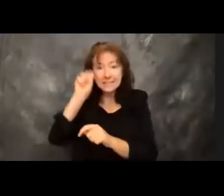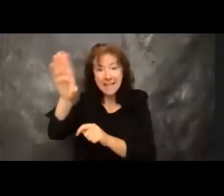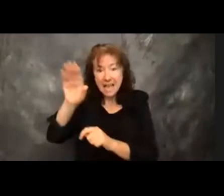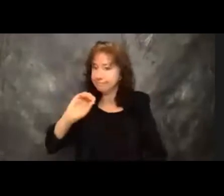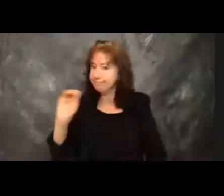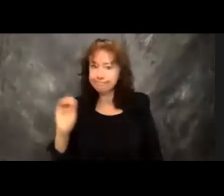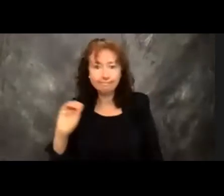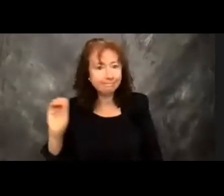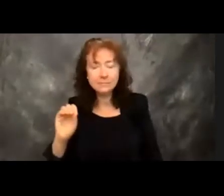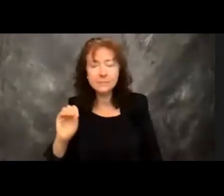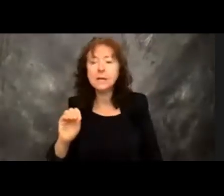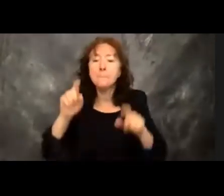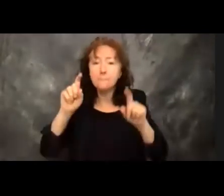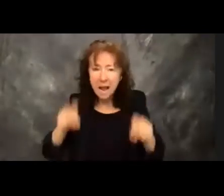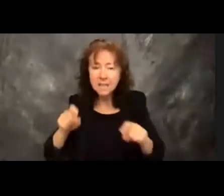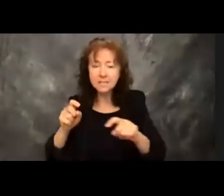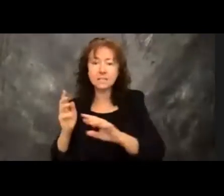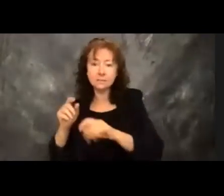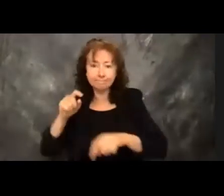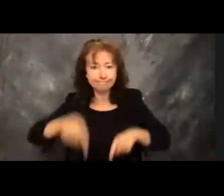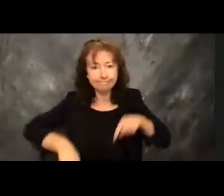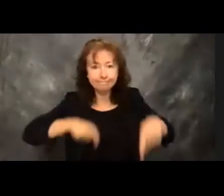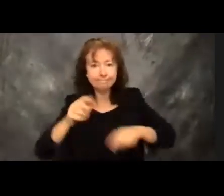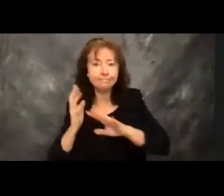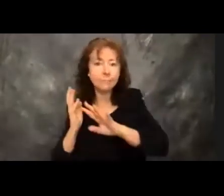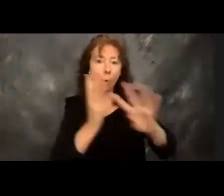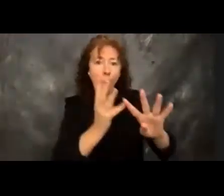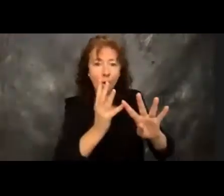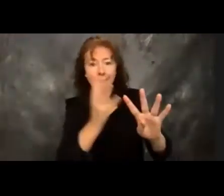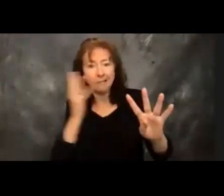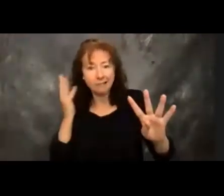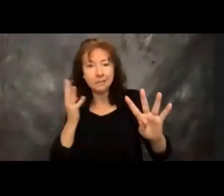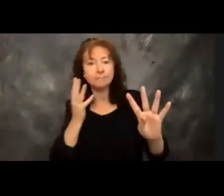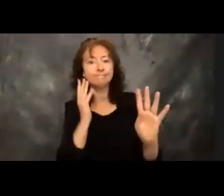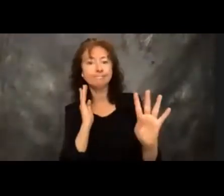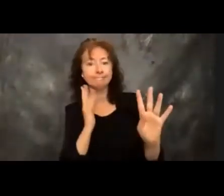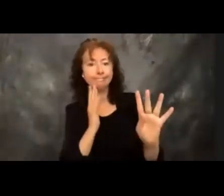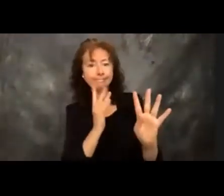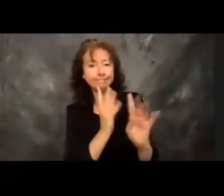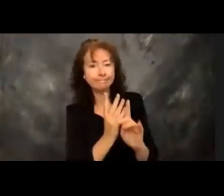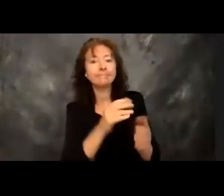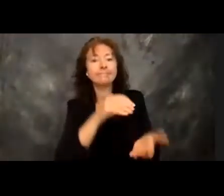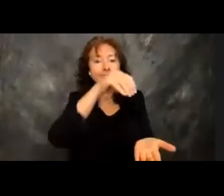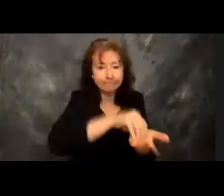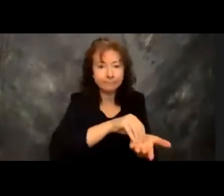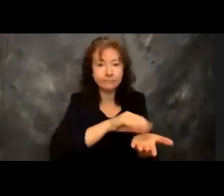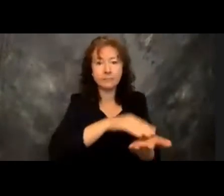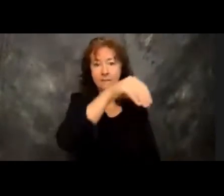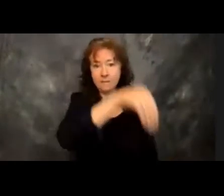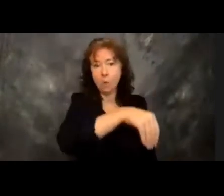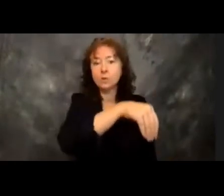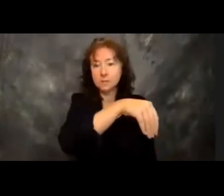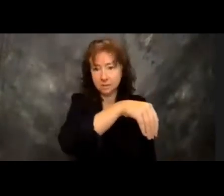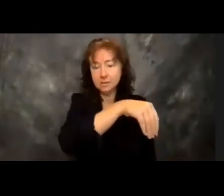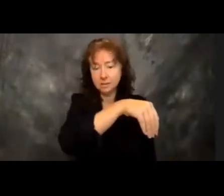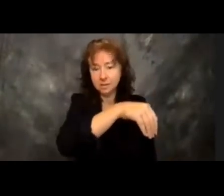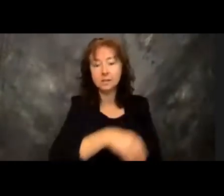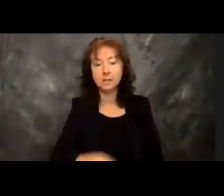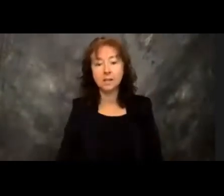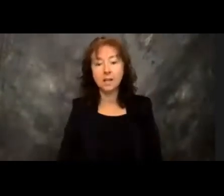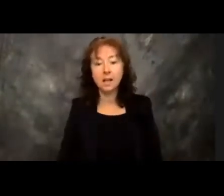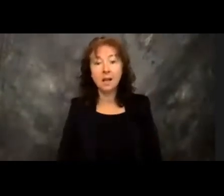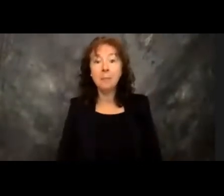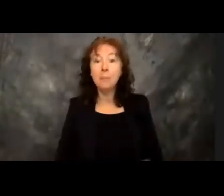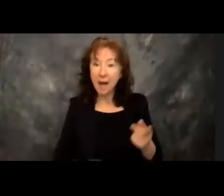in person to the polling stations and vote. But this would bring extra barriers